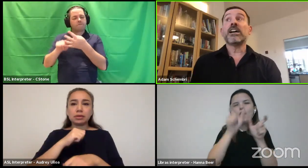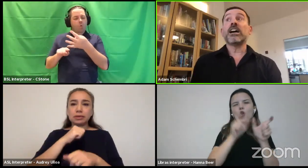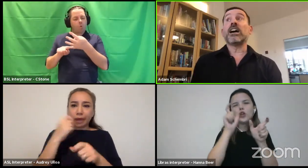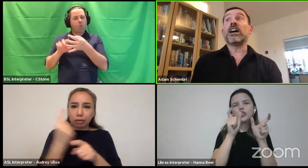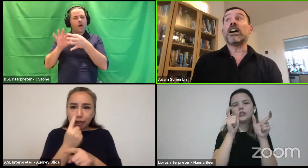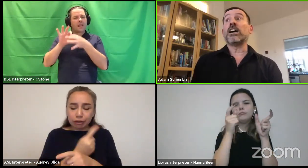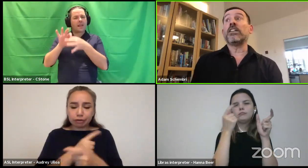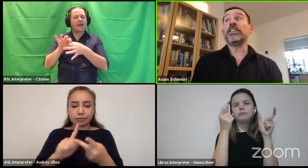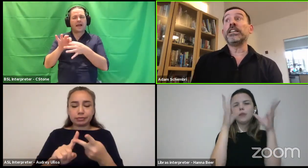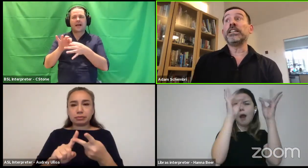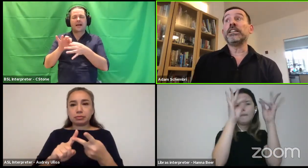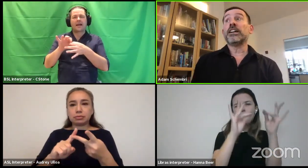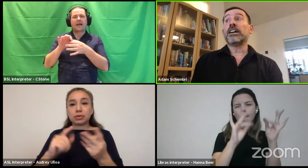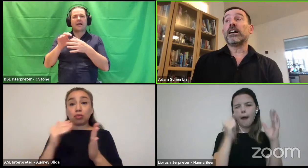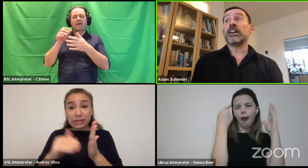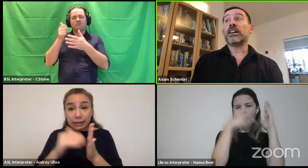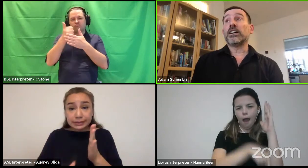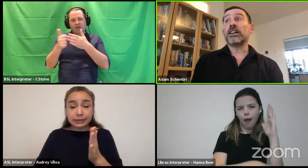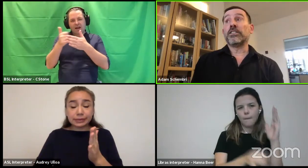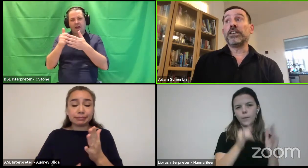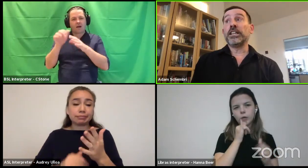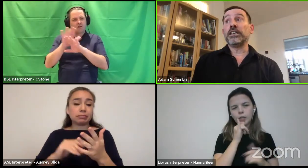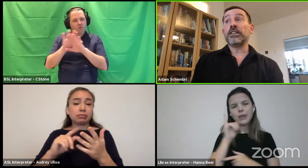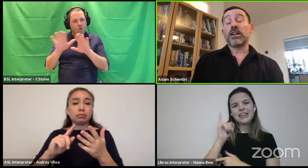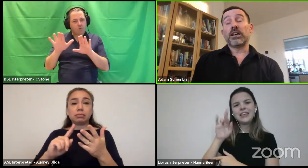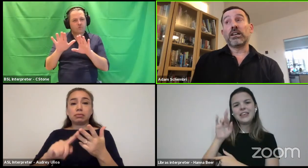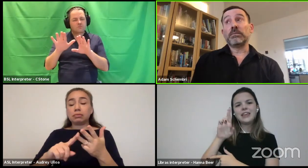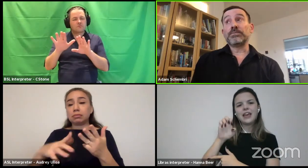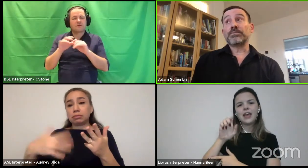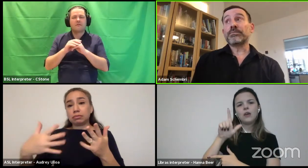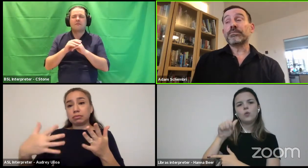redundancy, the